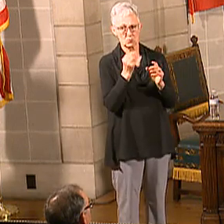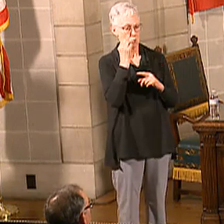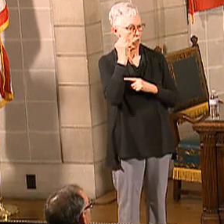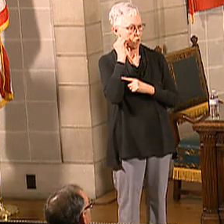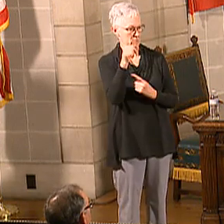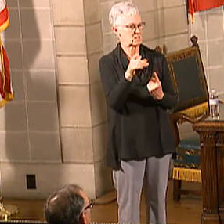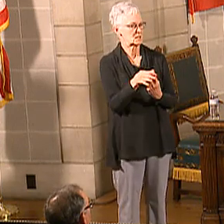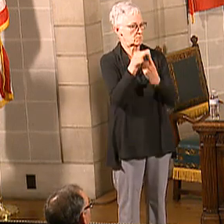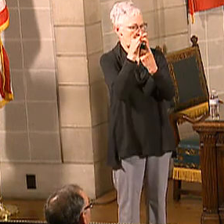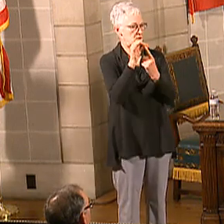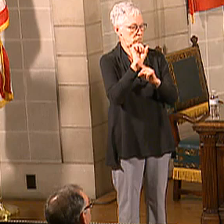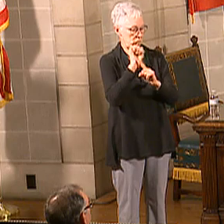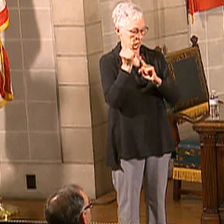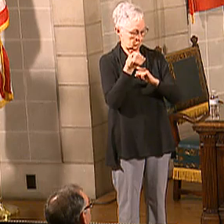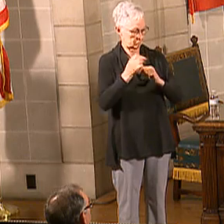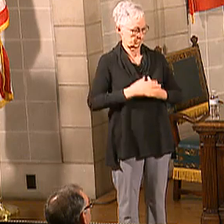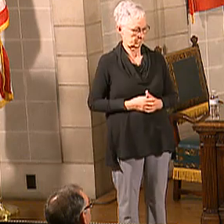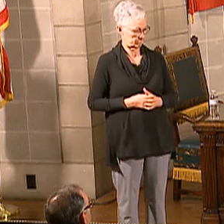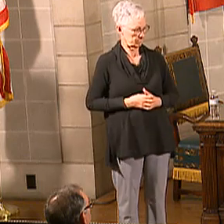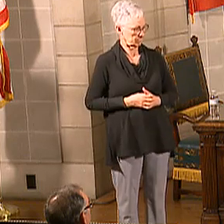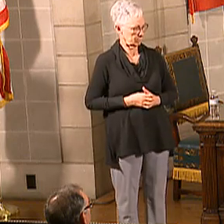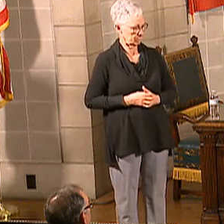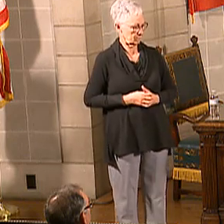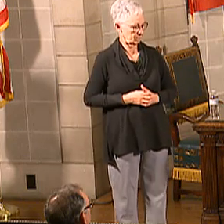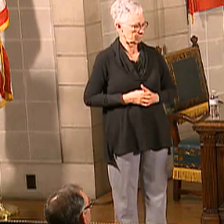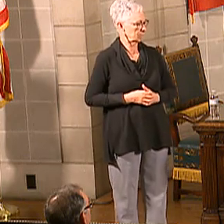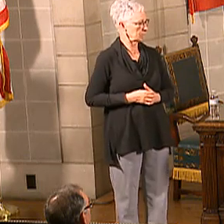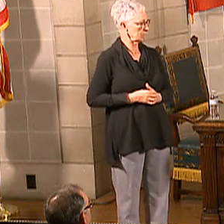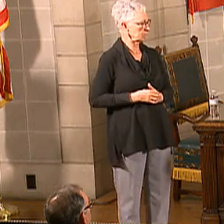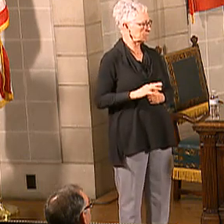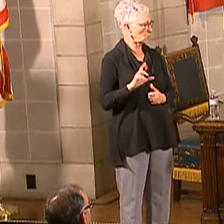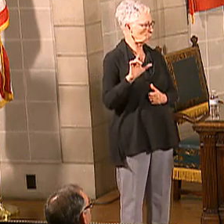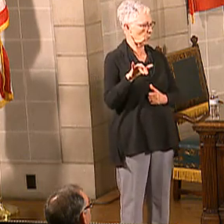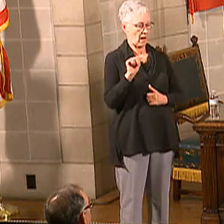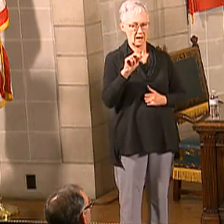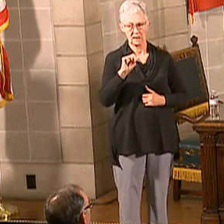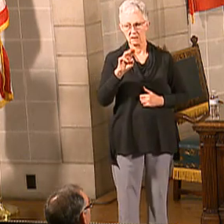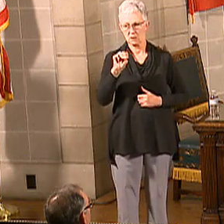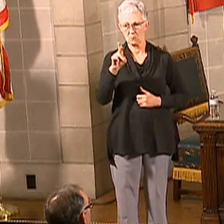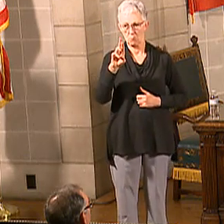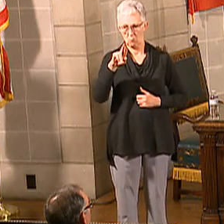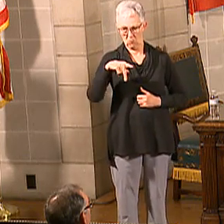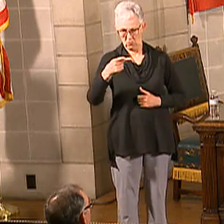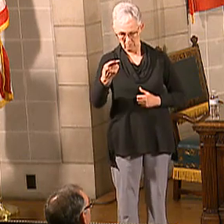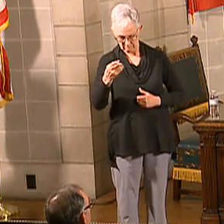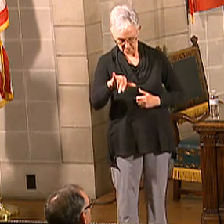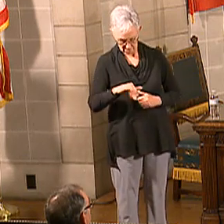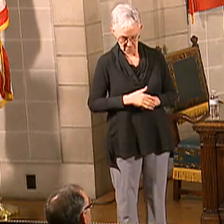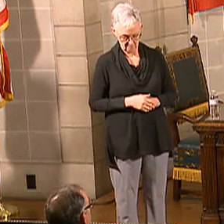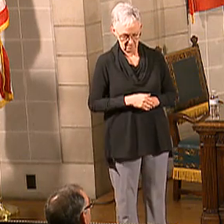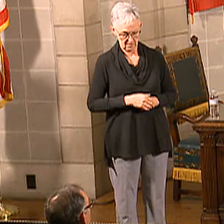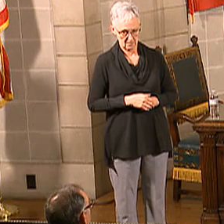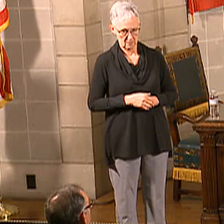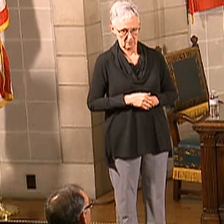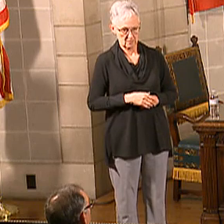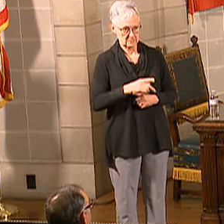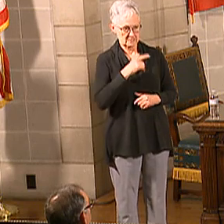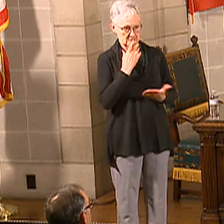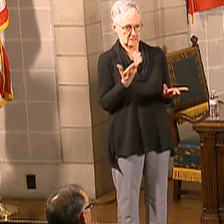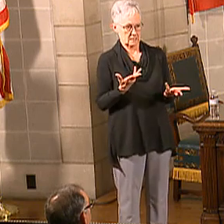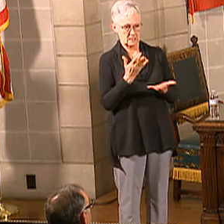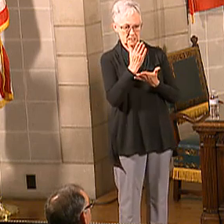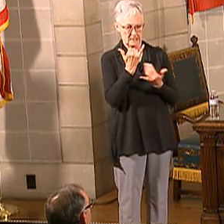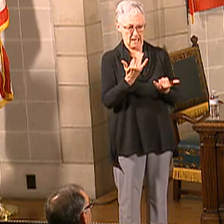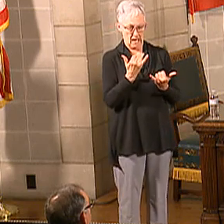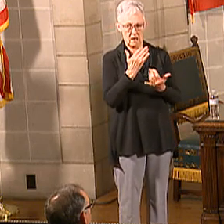Next is from Ryan Murphy, KNEB. When it comes to unemployment claims, some Nebraskans are going on week 3 filing